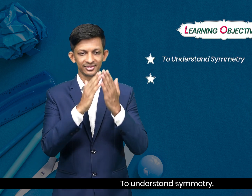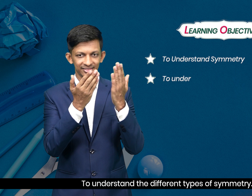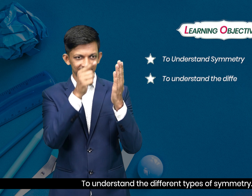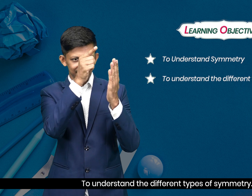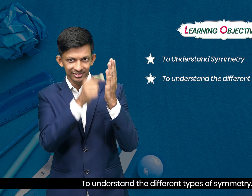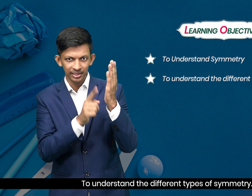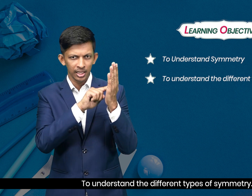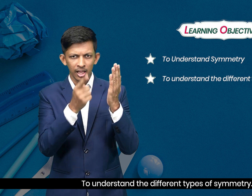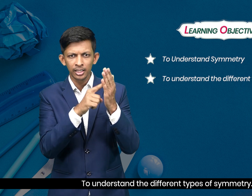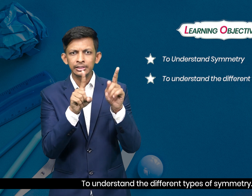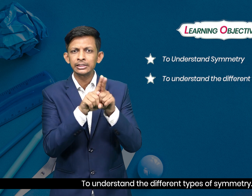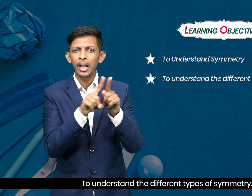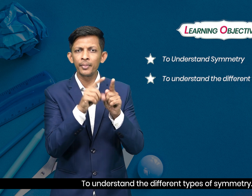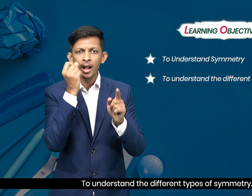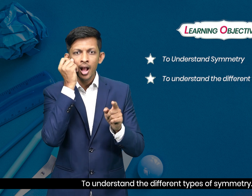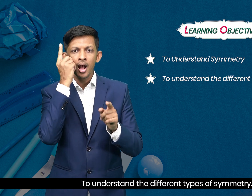to understand the different types of symmetry.